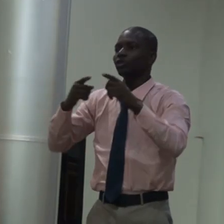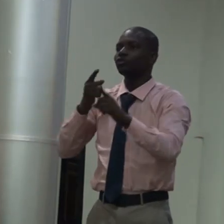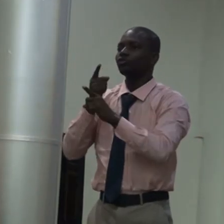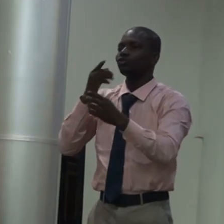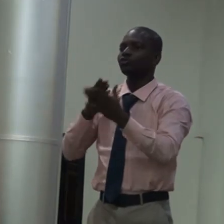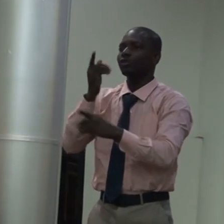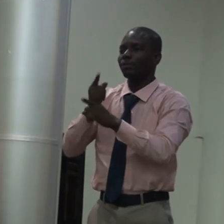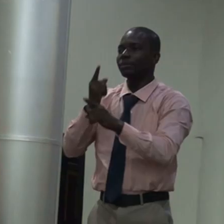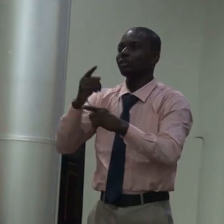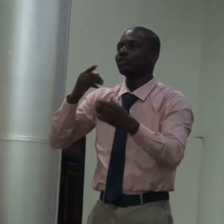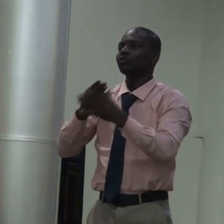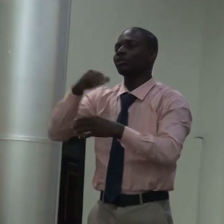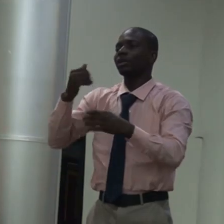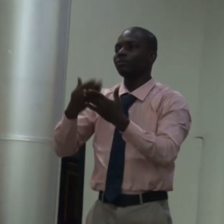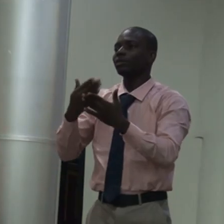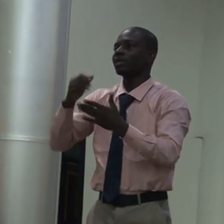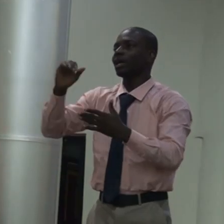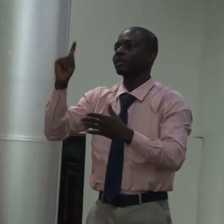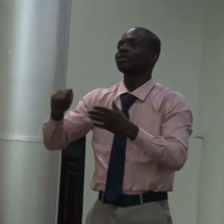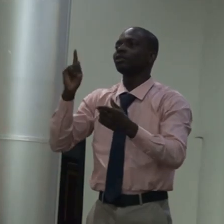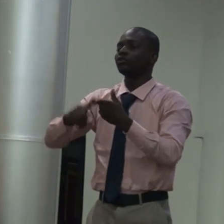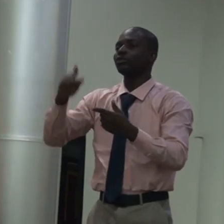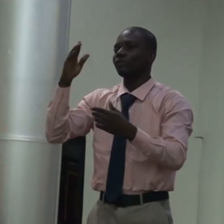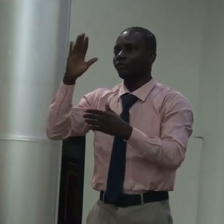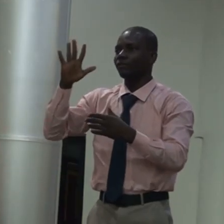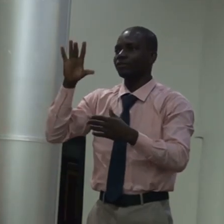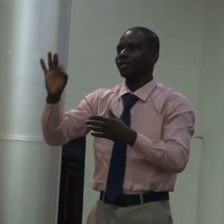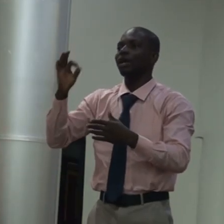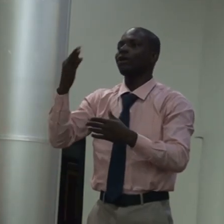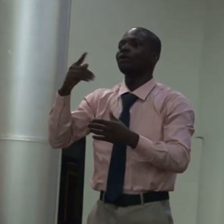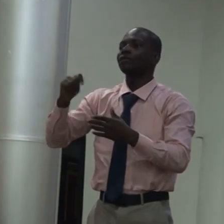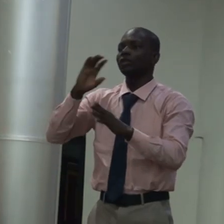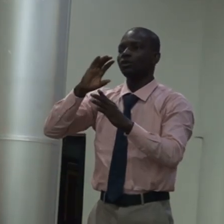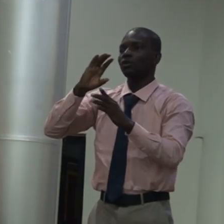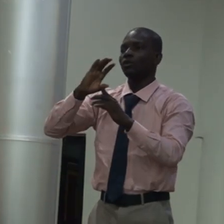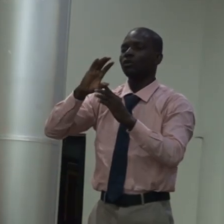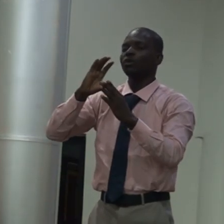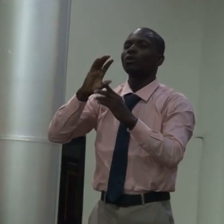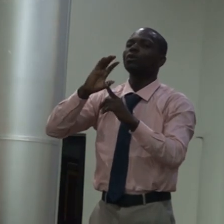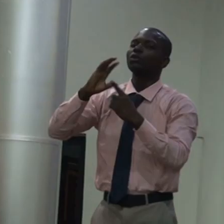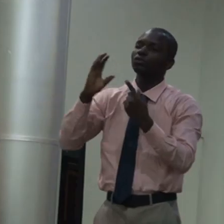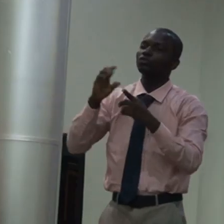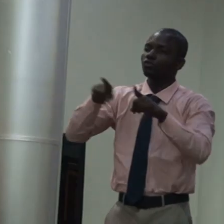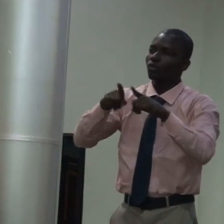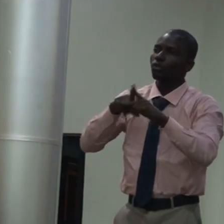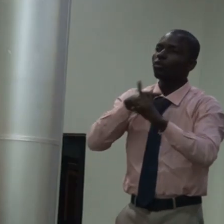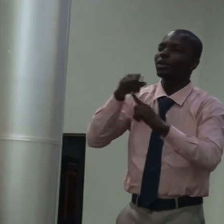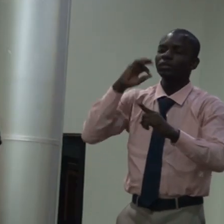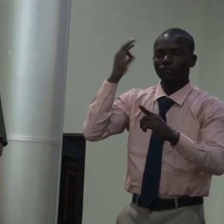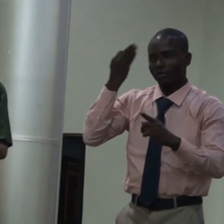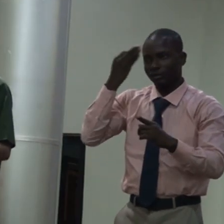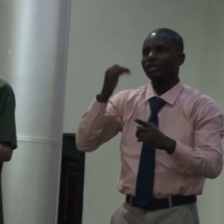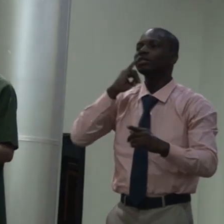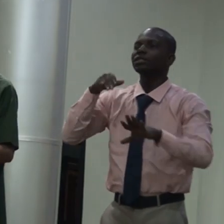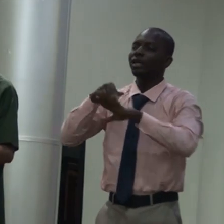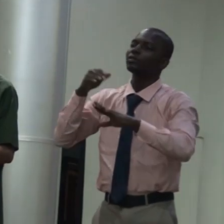environment, or any other money act, pursuant to section 59 and 306 of the Constitution. So, when the Federation is